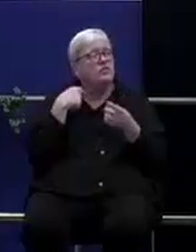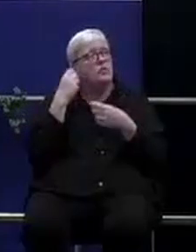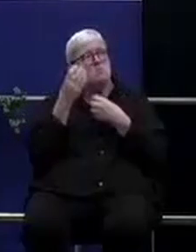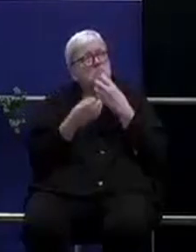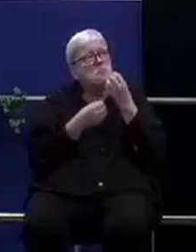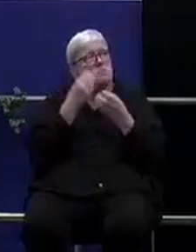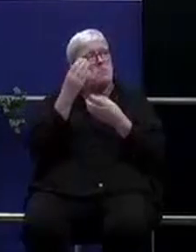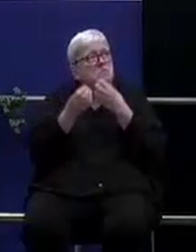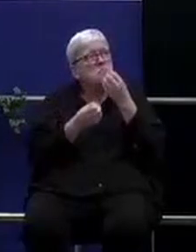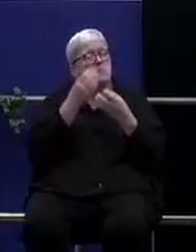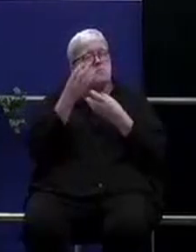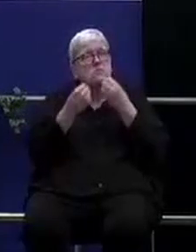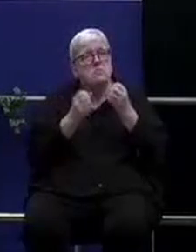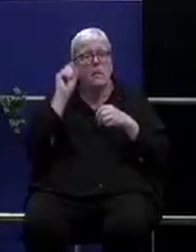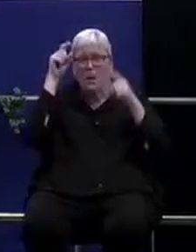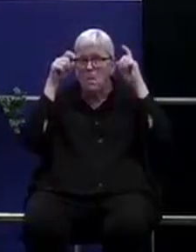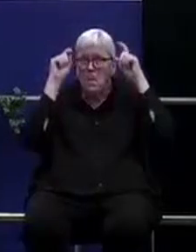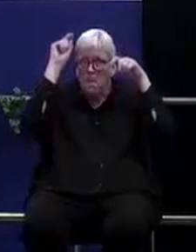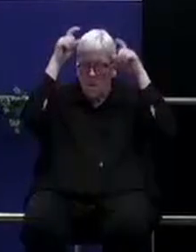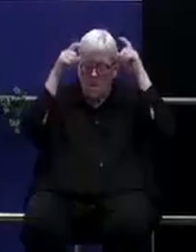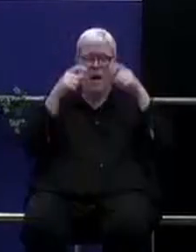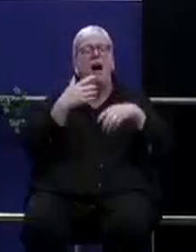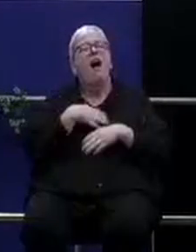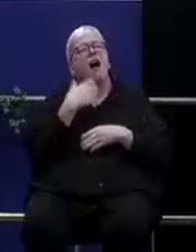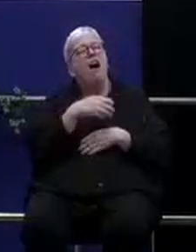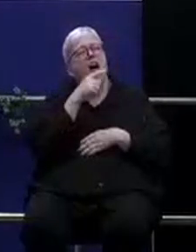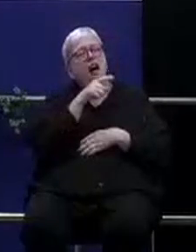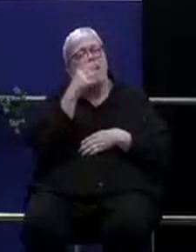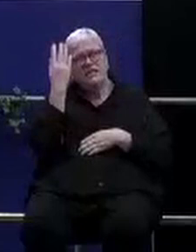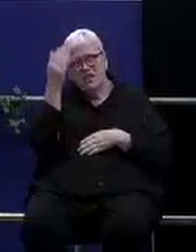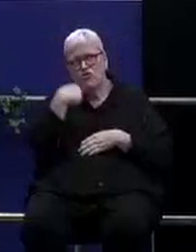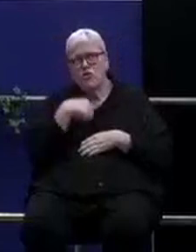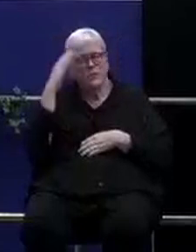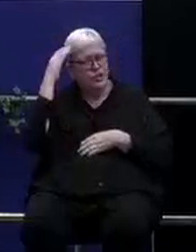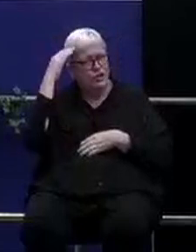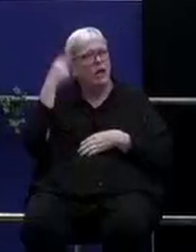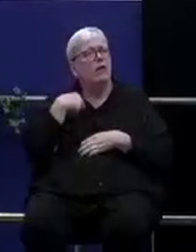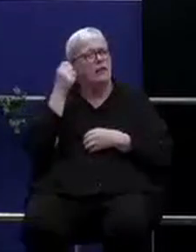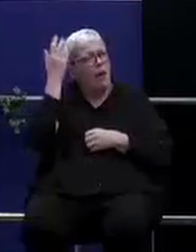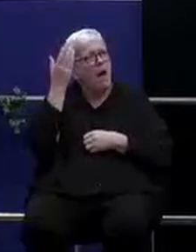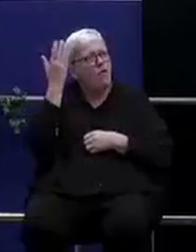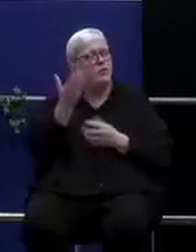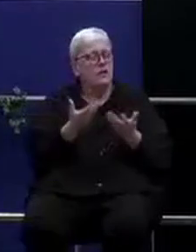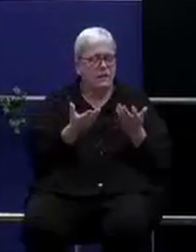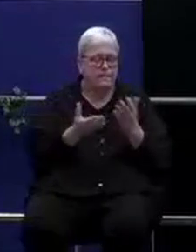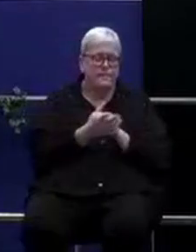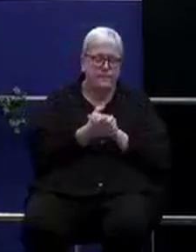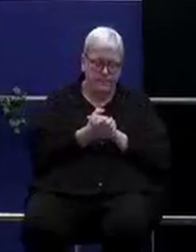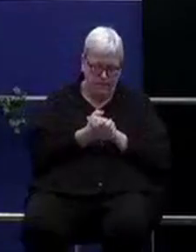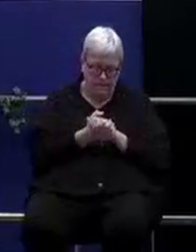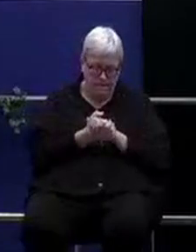happen that you hadn't expected. And you kind of look away and go, wow, that I didn't even know that was in there. And now it's on paper. So great, thank